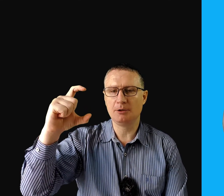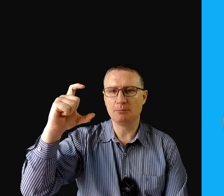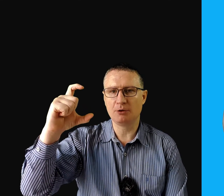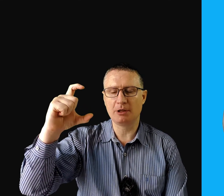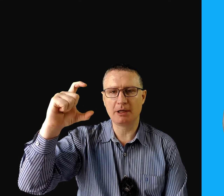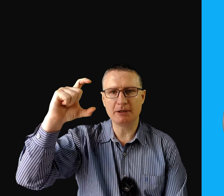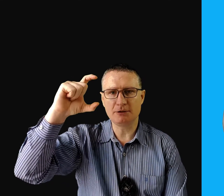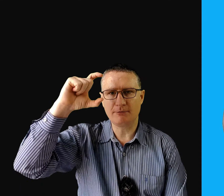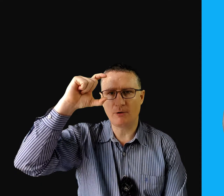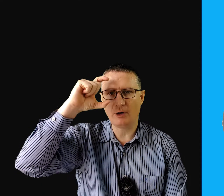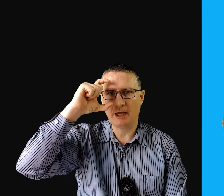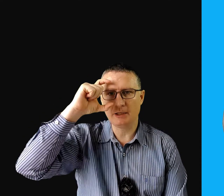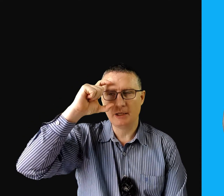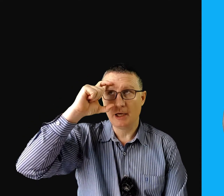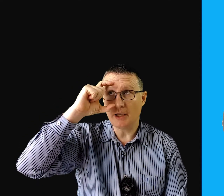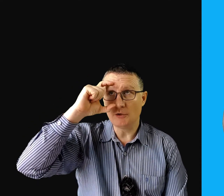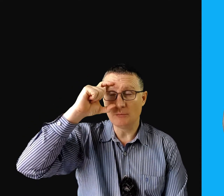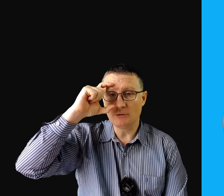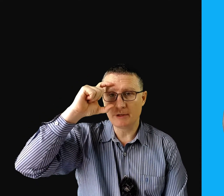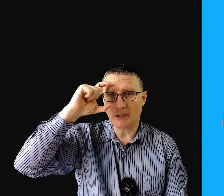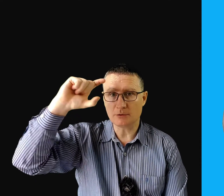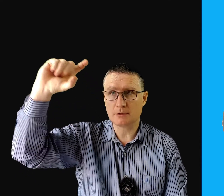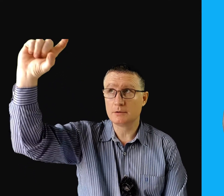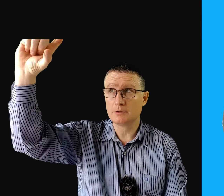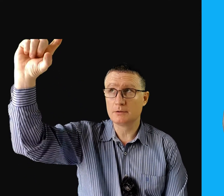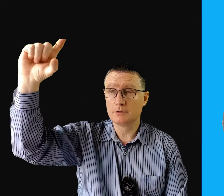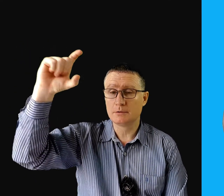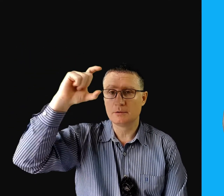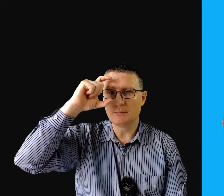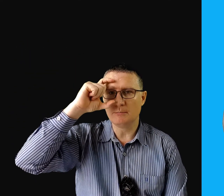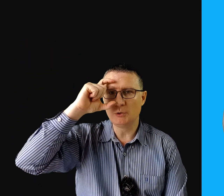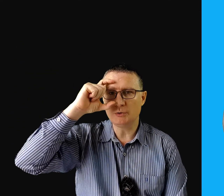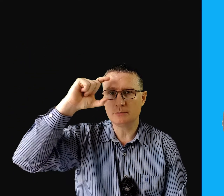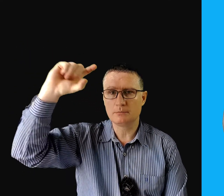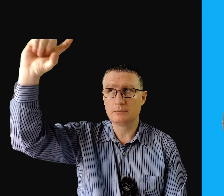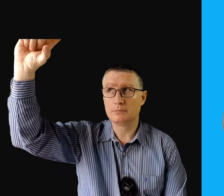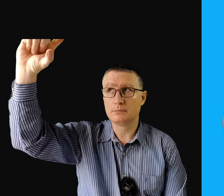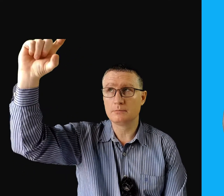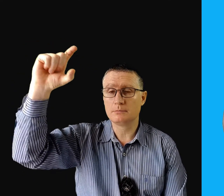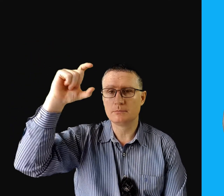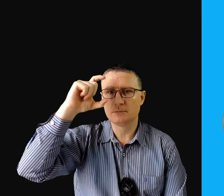C. You put it against your forehead, and you move it out. Moon.